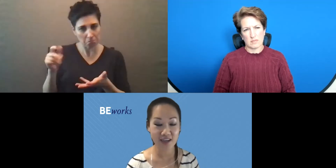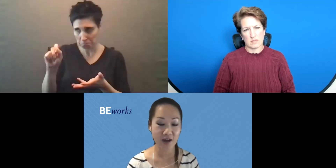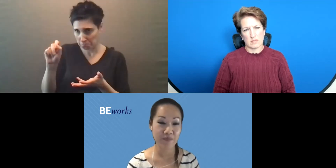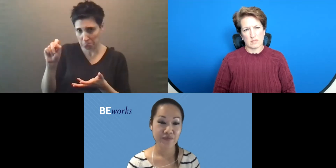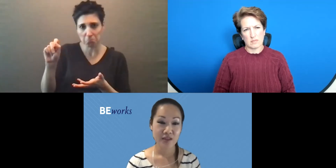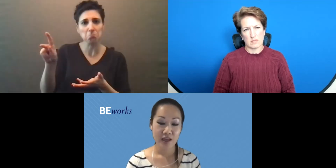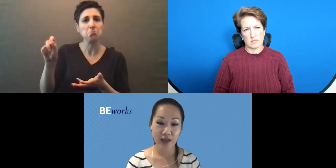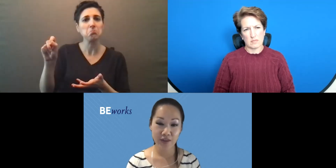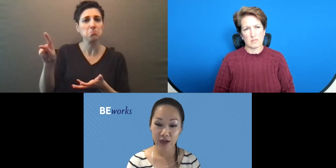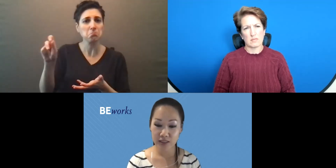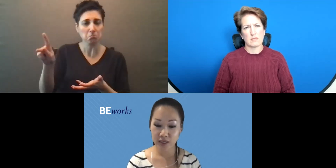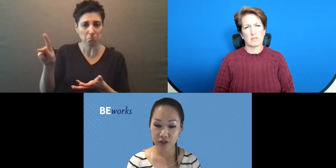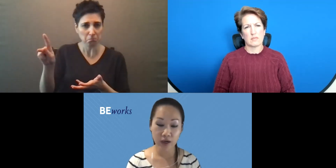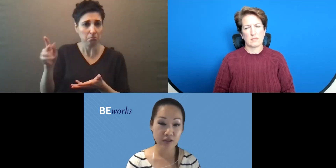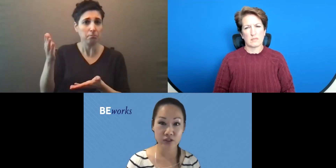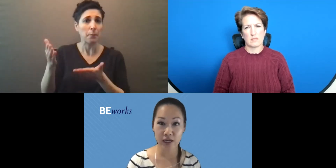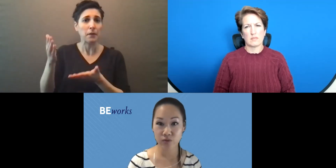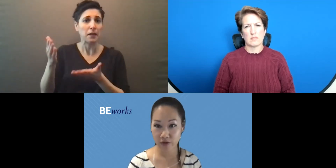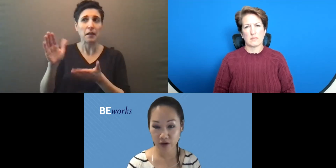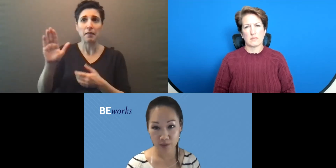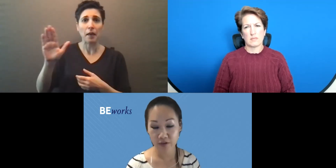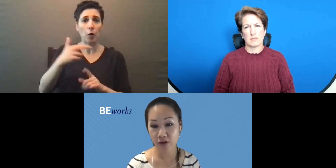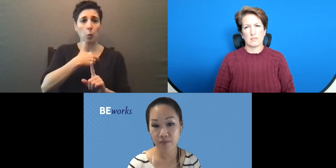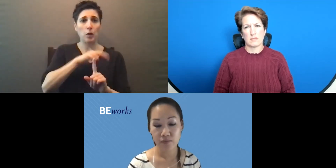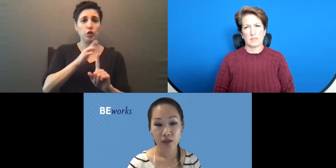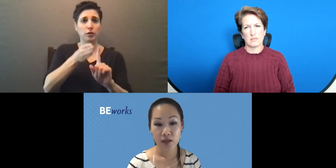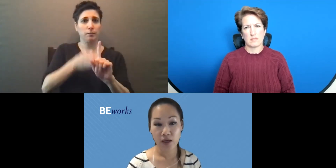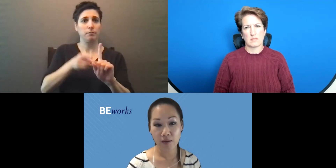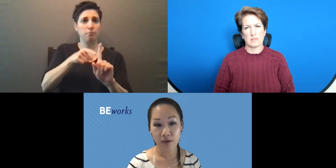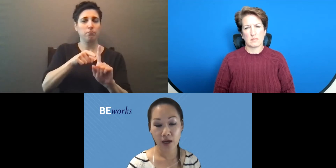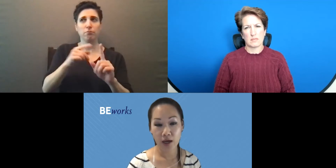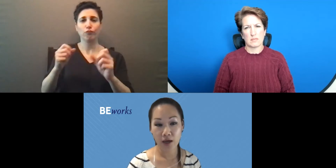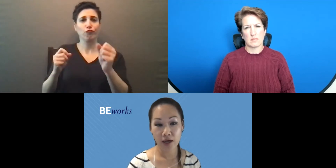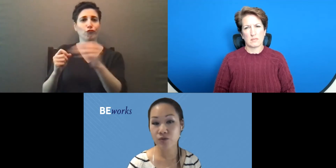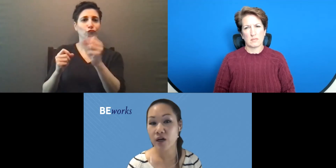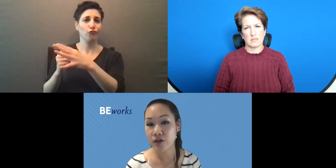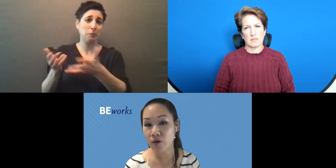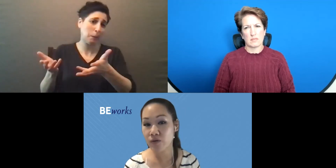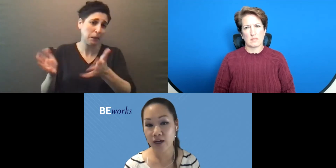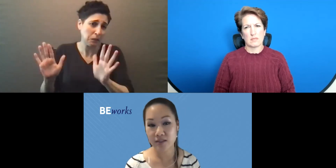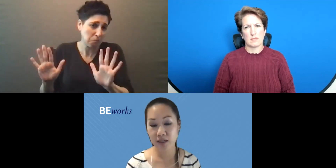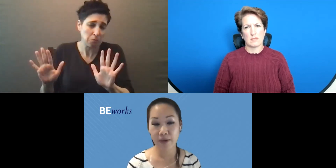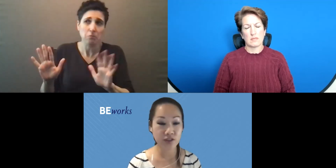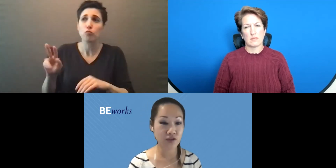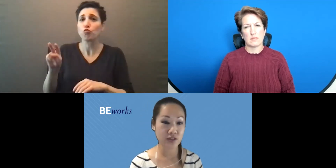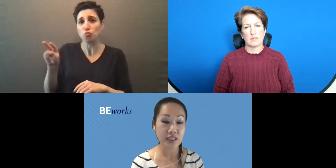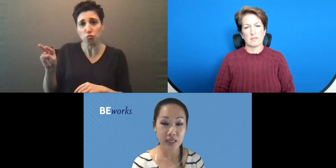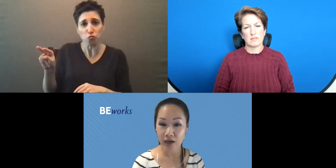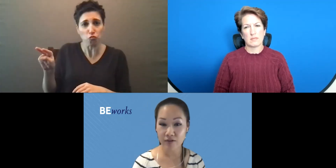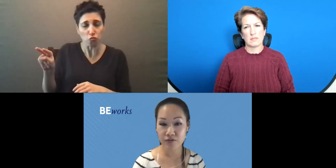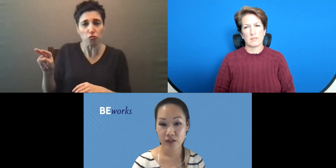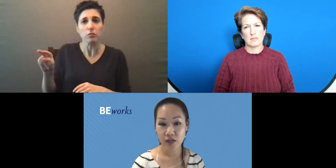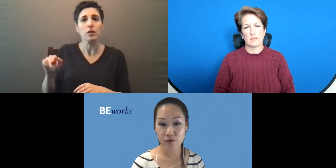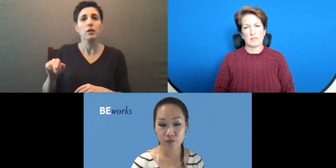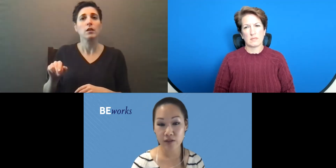experience, and that you understand where they're coming from. I do not know that the ambassadors need to